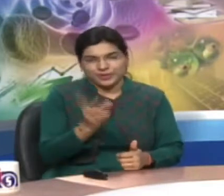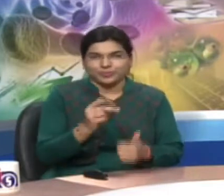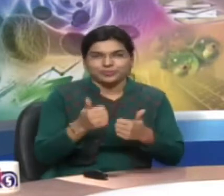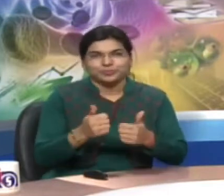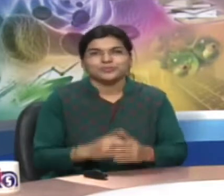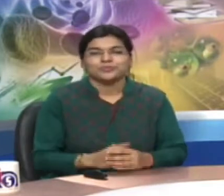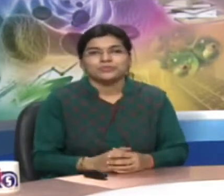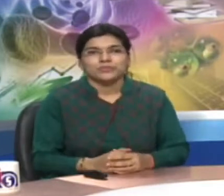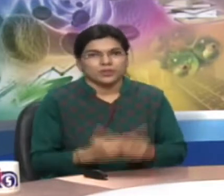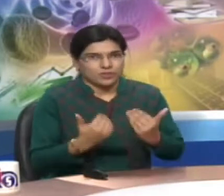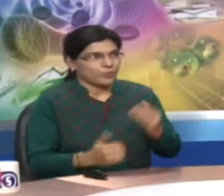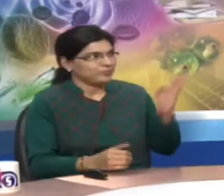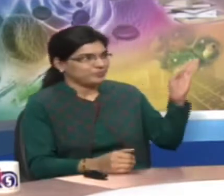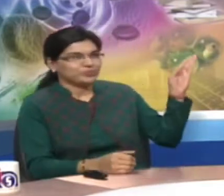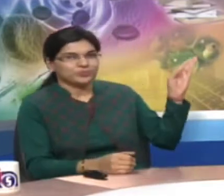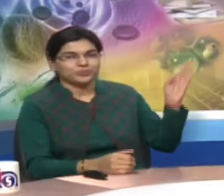Questions, so let's start again.